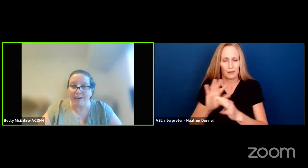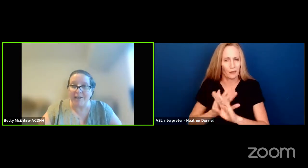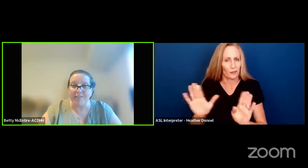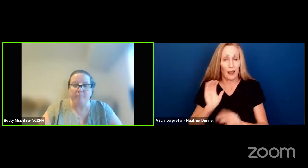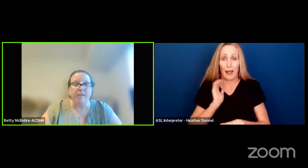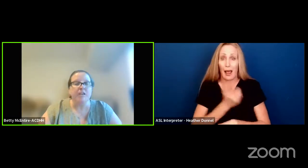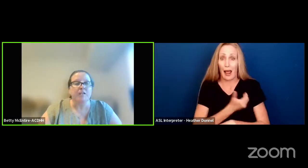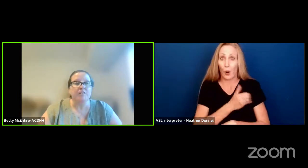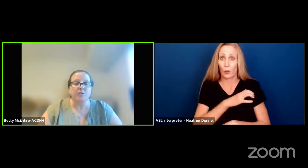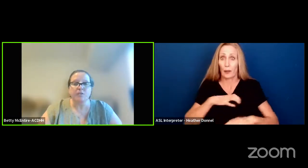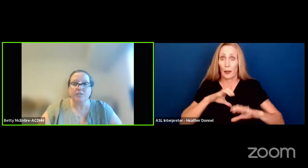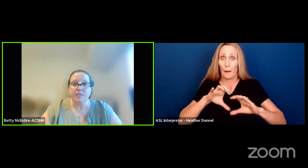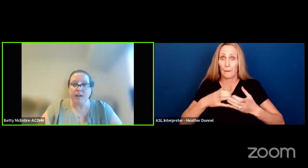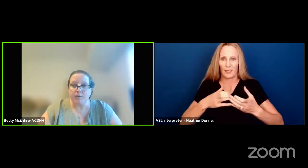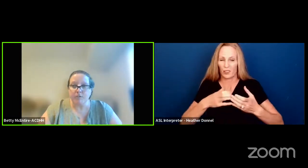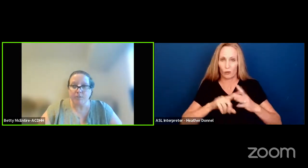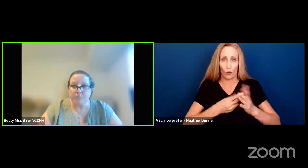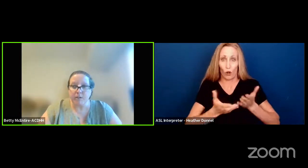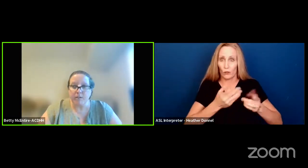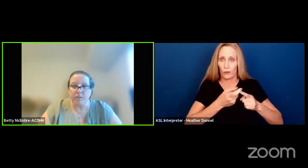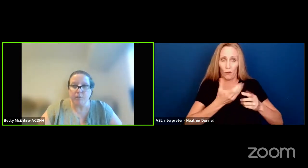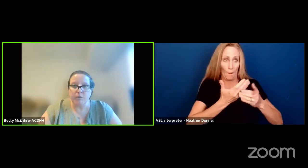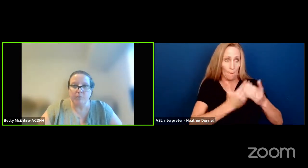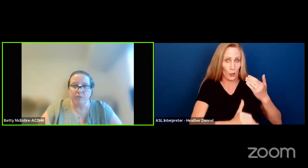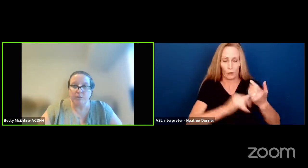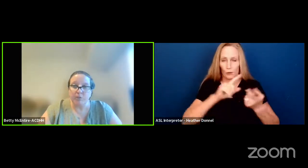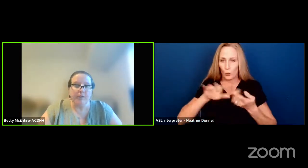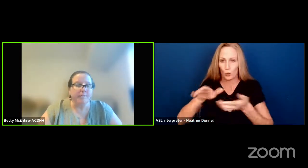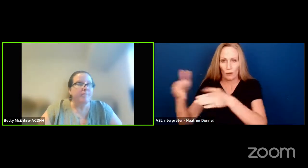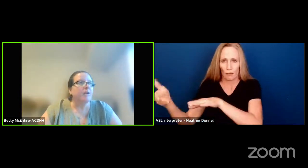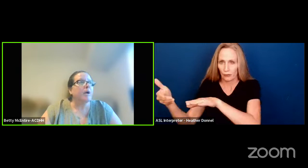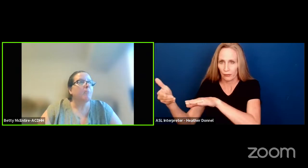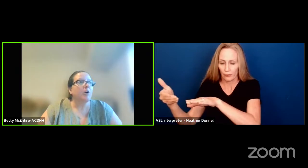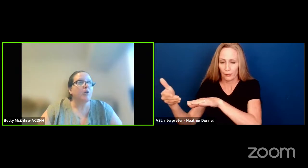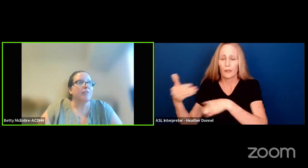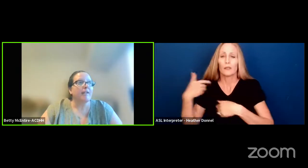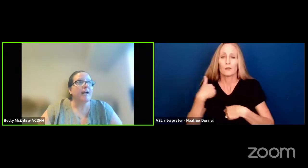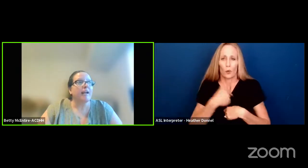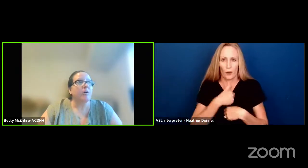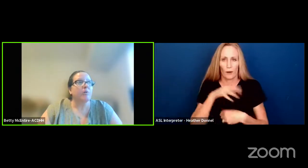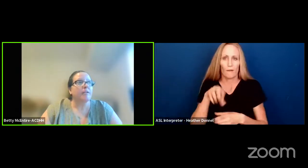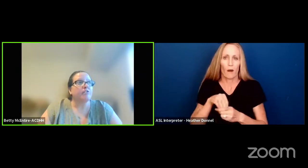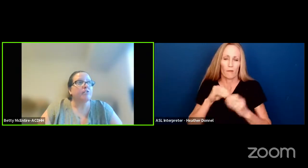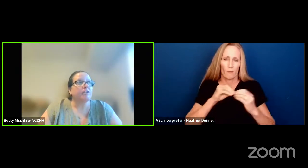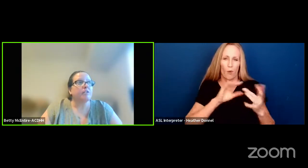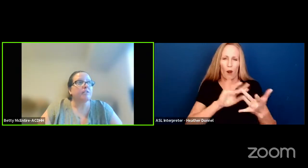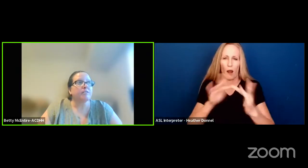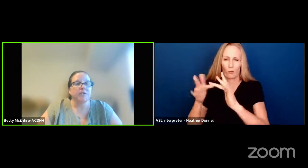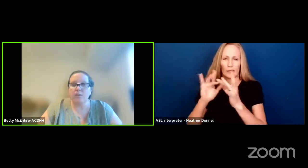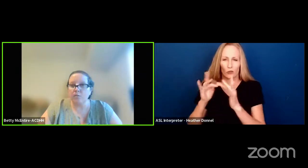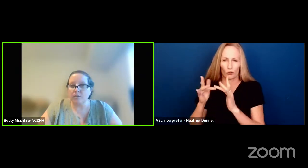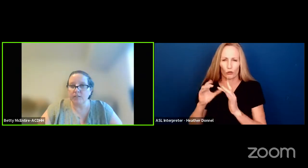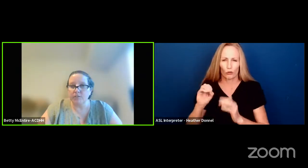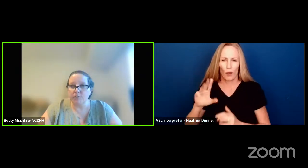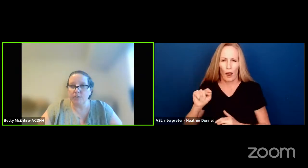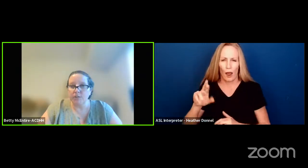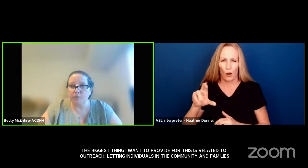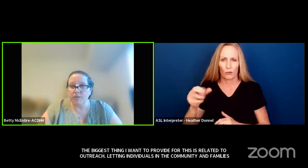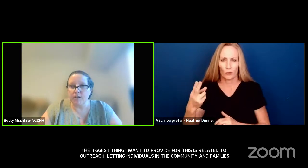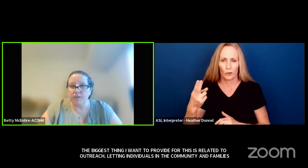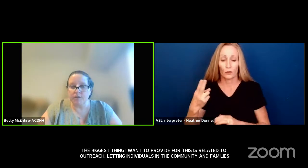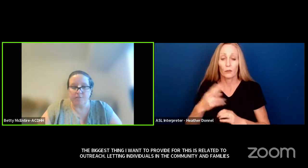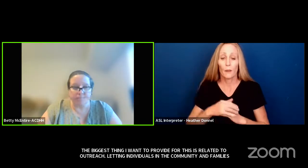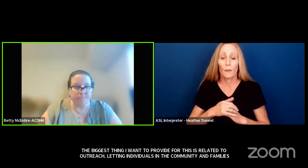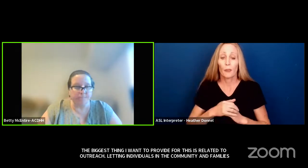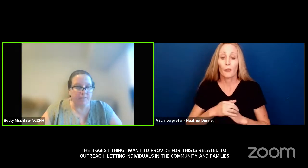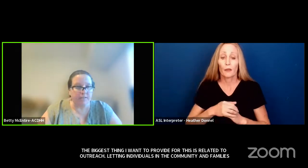to grave. So there's an outreach component in what we've been doing. Part of that outreach is not only to working